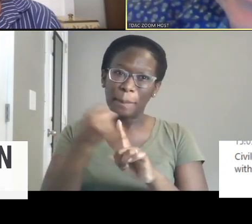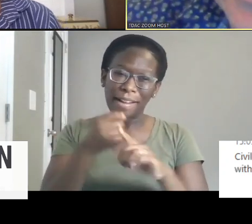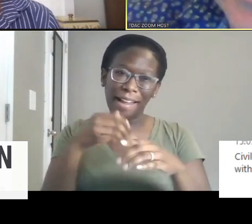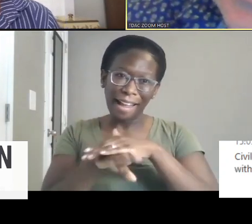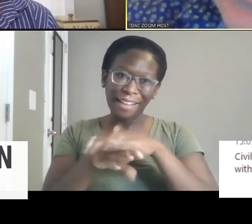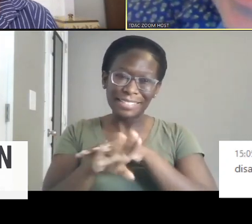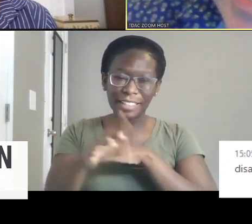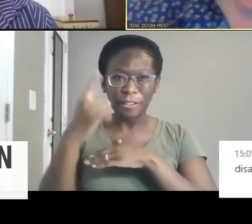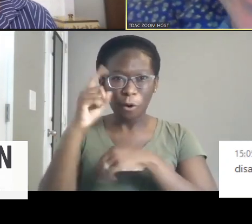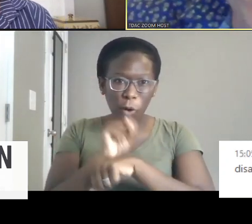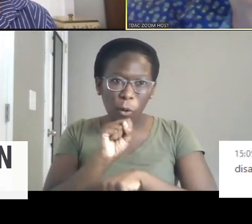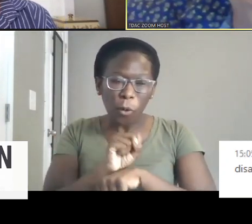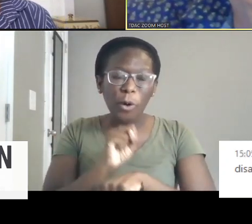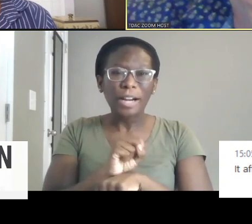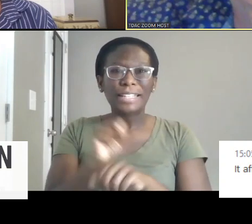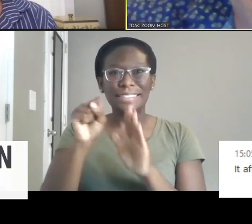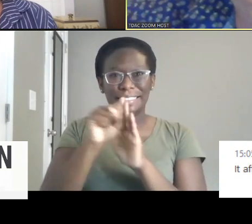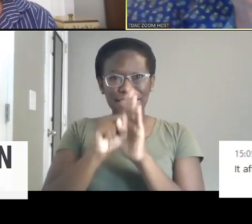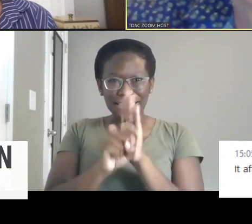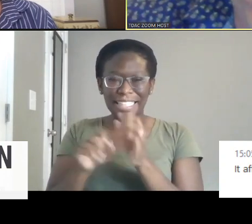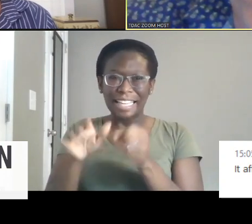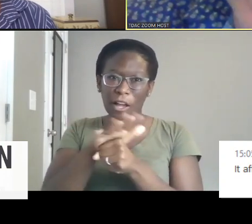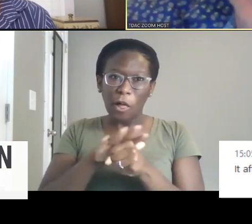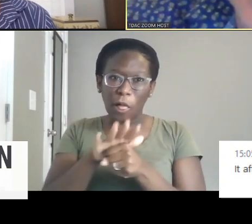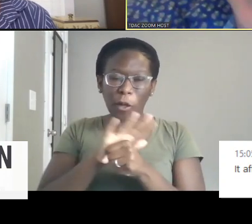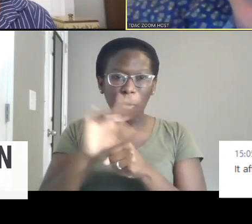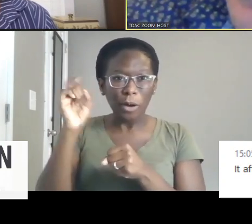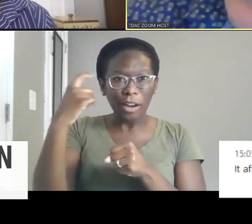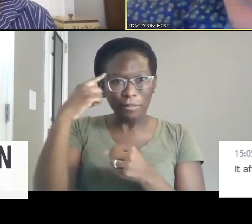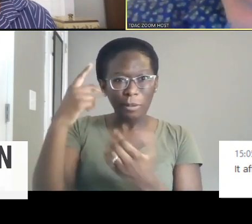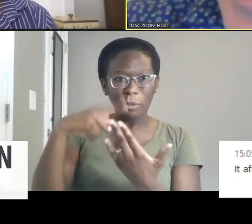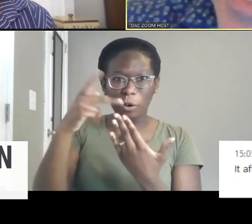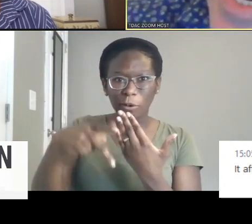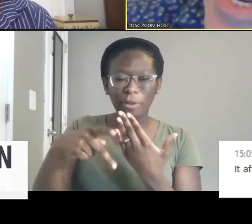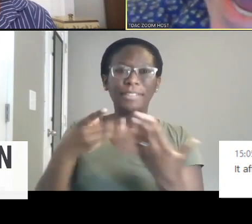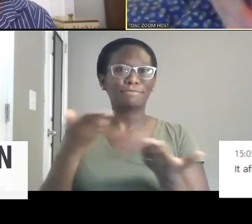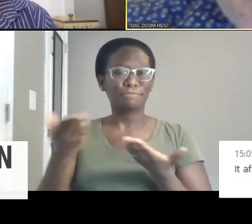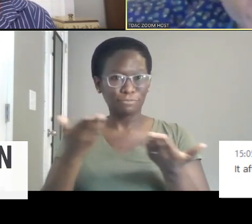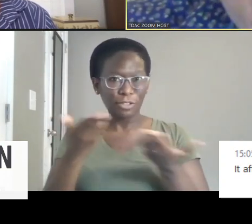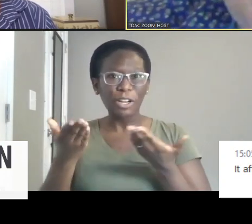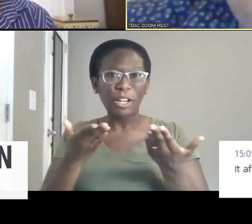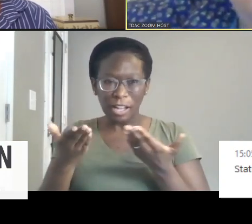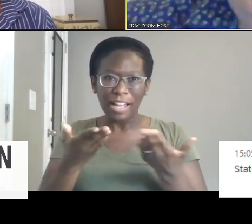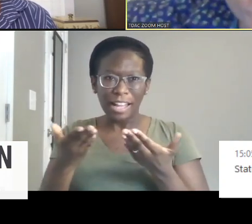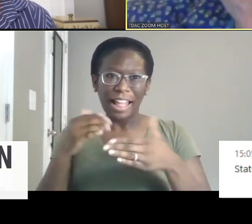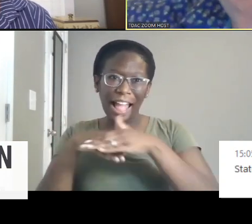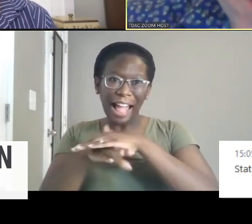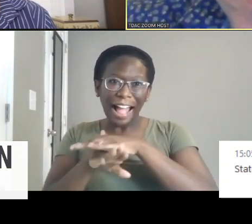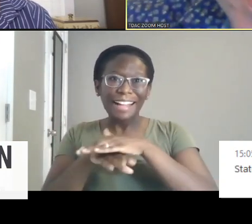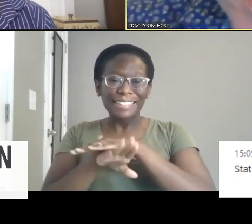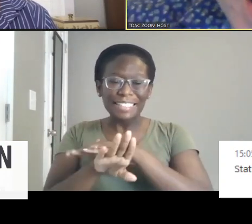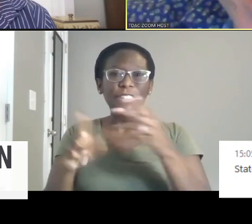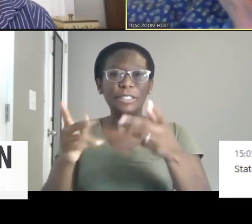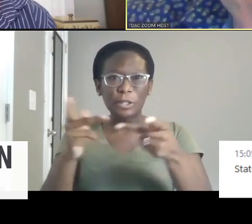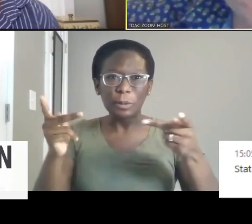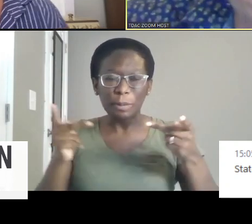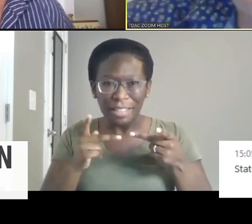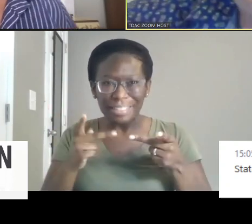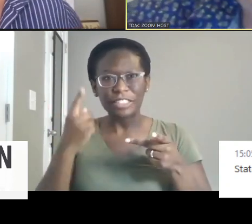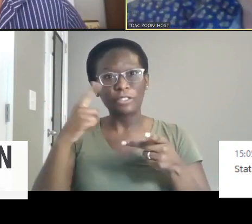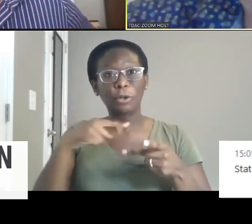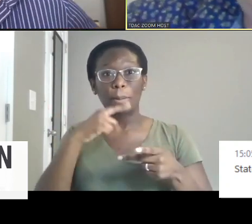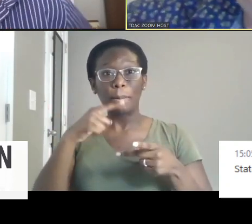employment, state and local government programs and services, and access to places of public